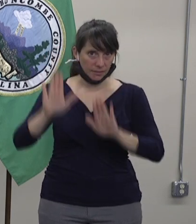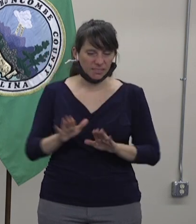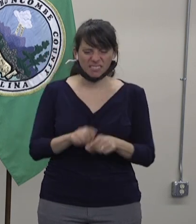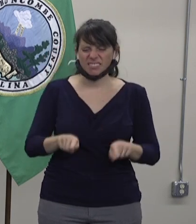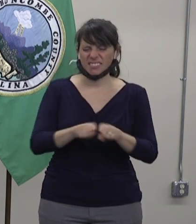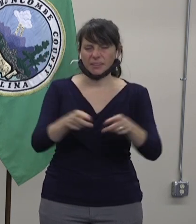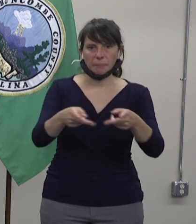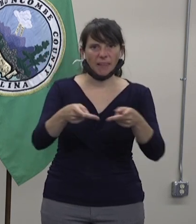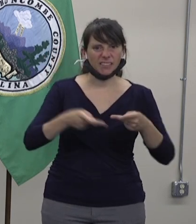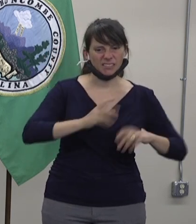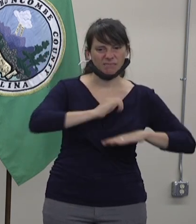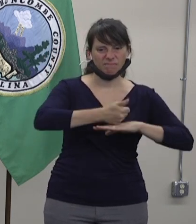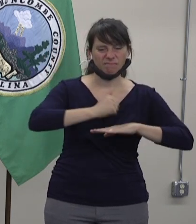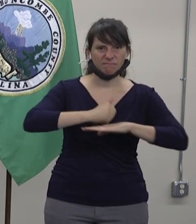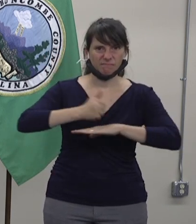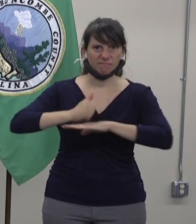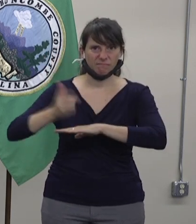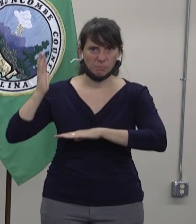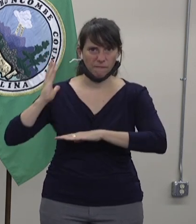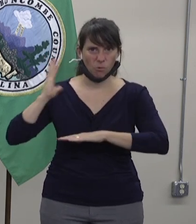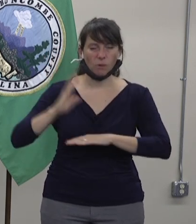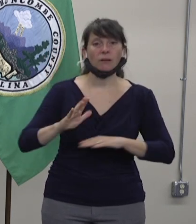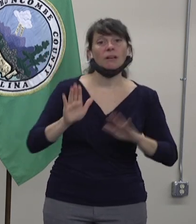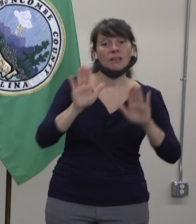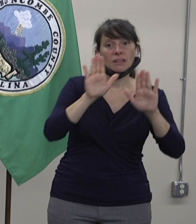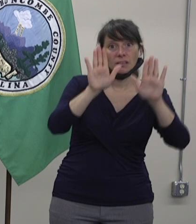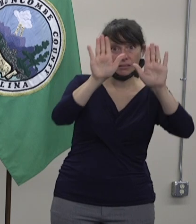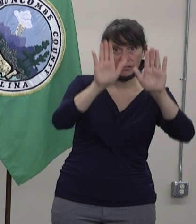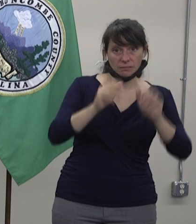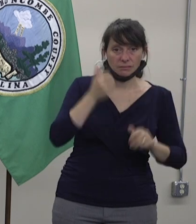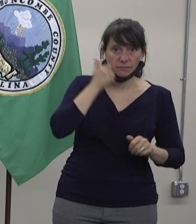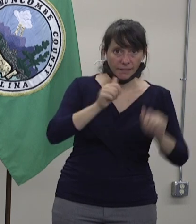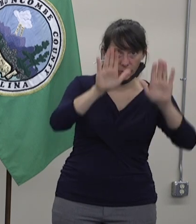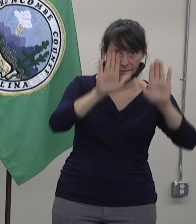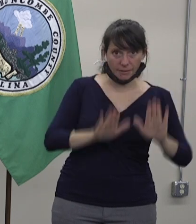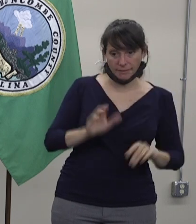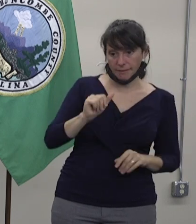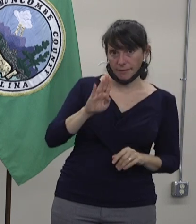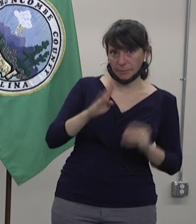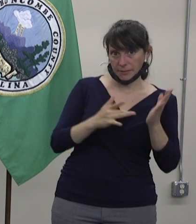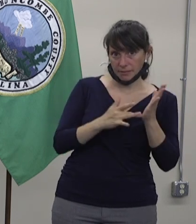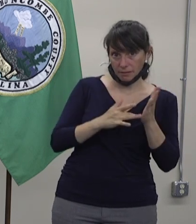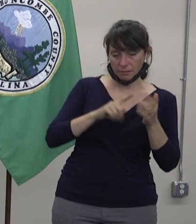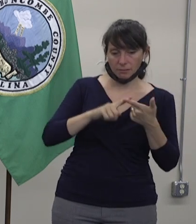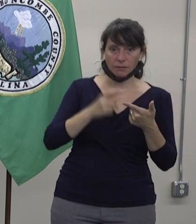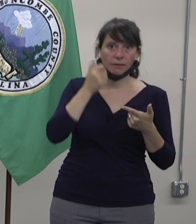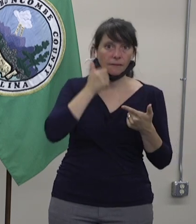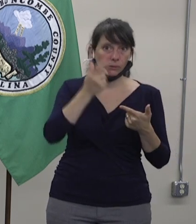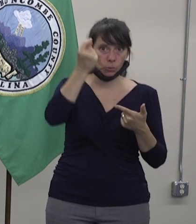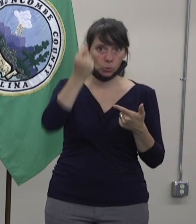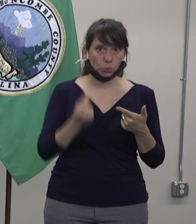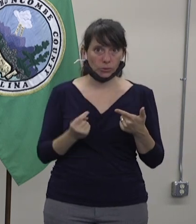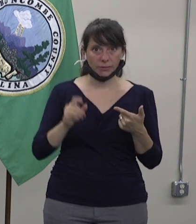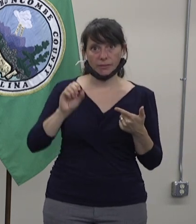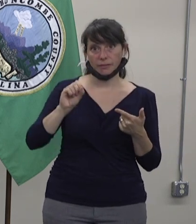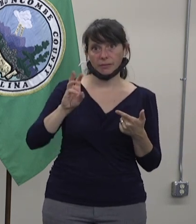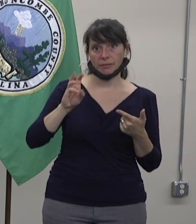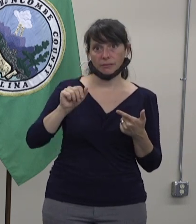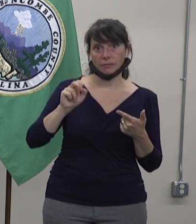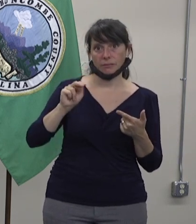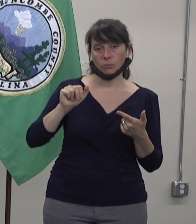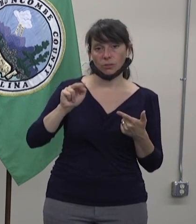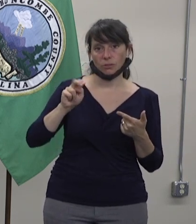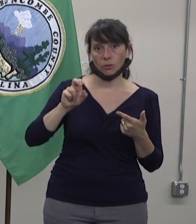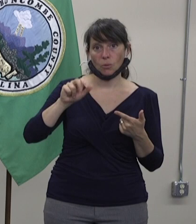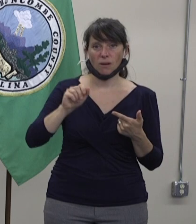before. Sundays at AB Tech, Tuesdays at the Ingalls and Swannanoa, and Thursdays at the Buncombe County